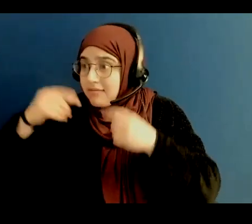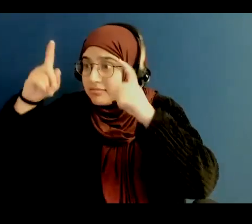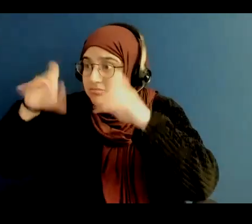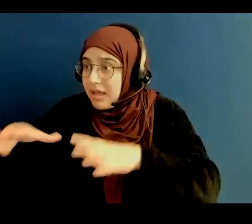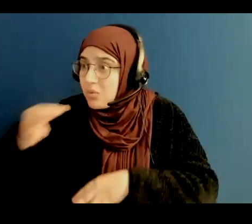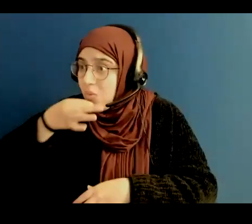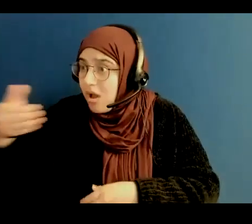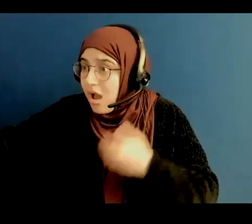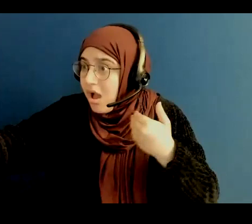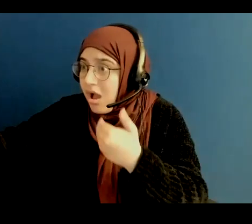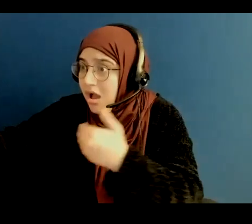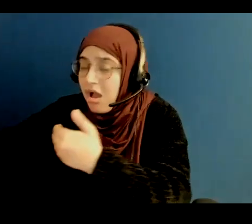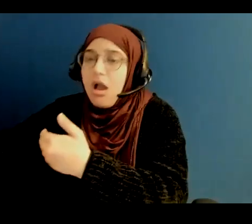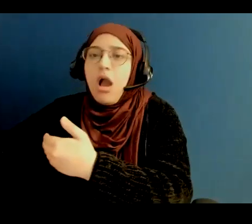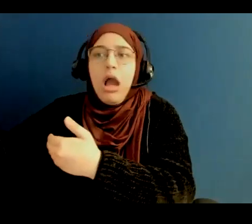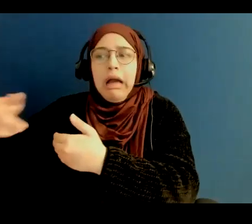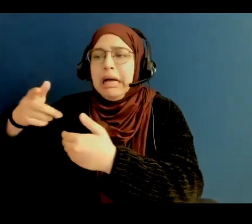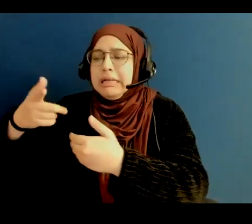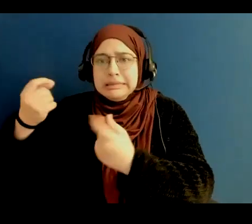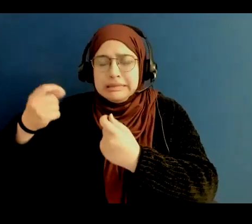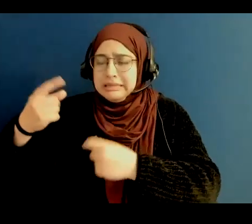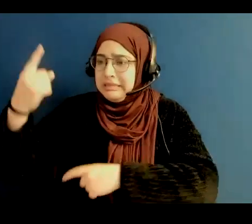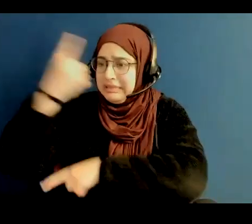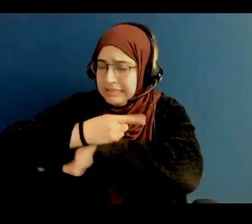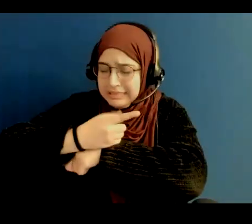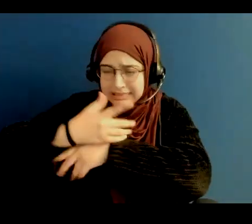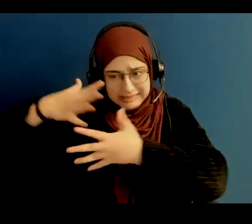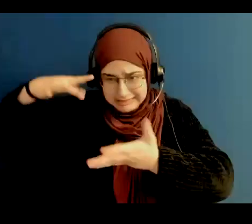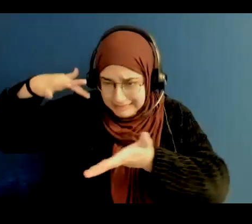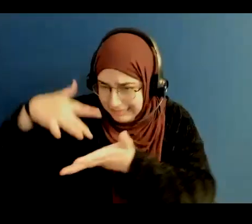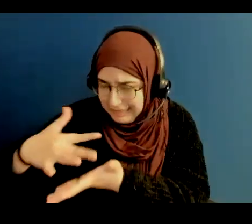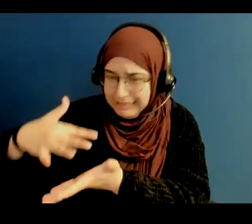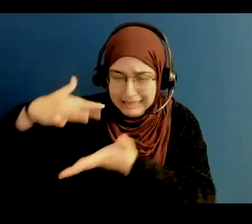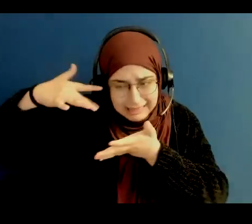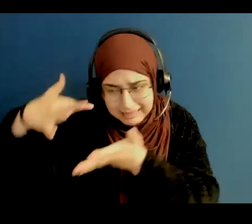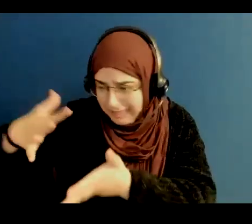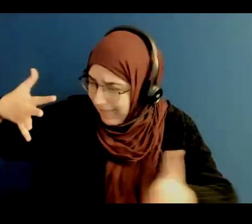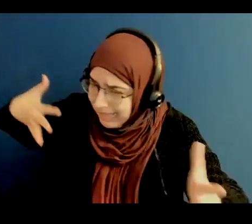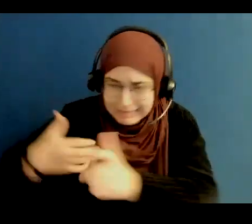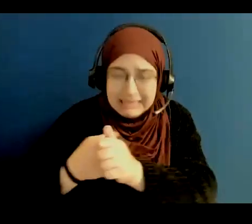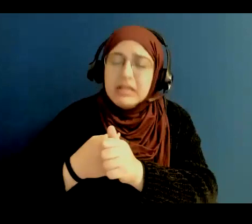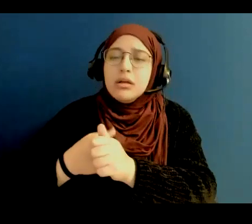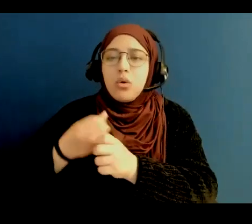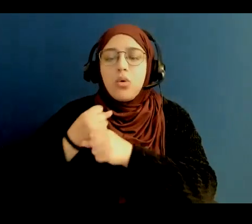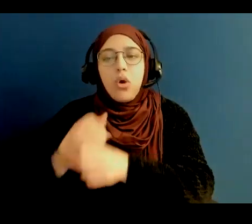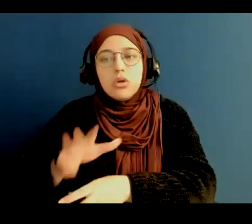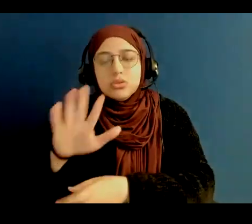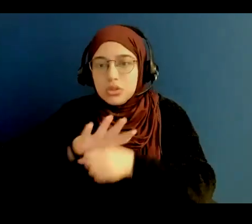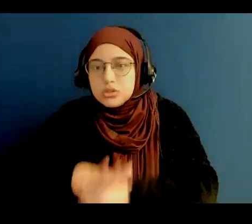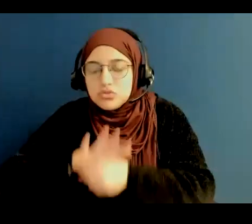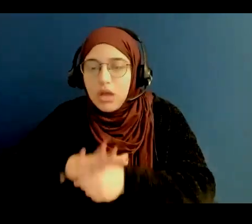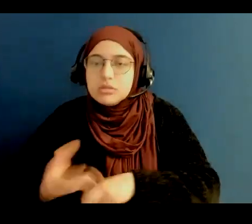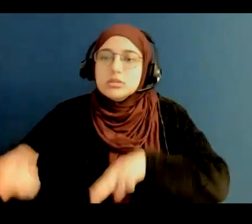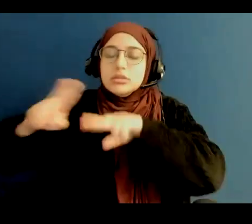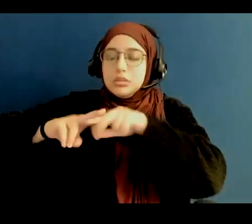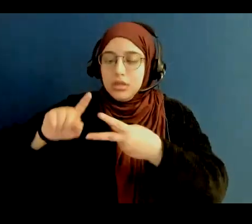so much in one go, which increases the anxiety levels, increases the stress levels, and it doesn't make you feel